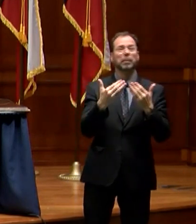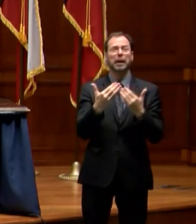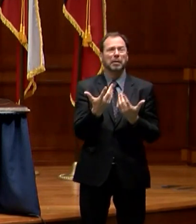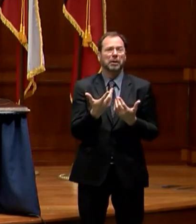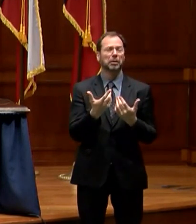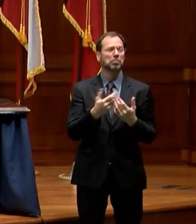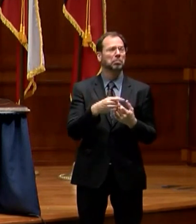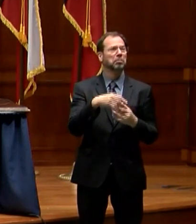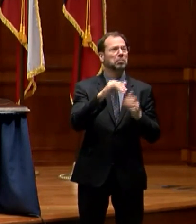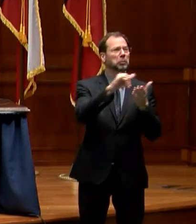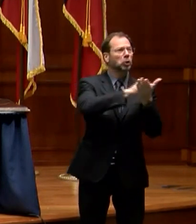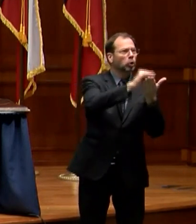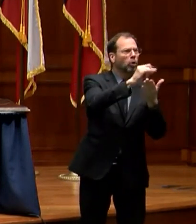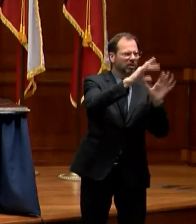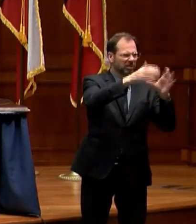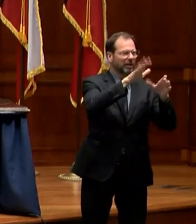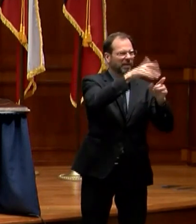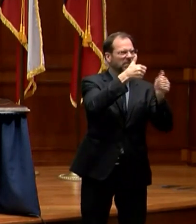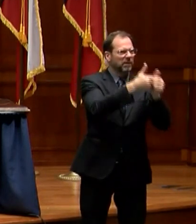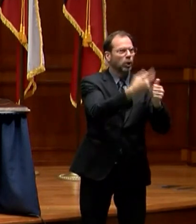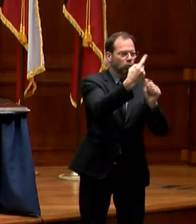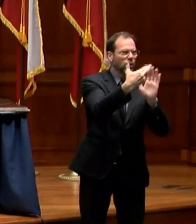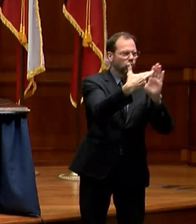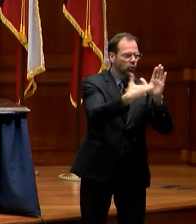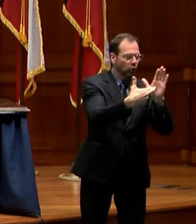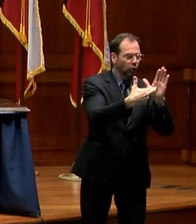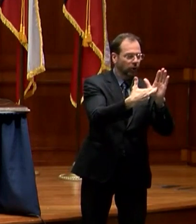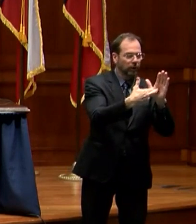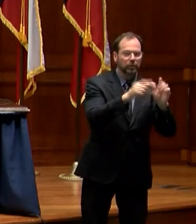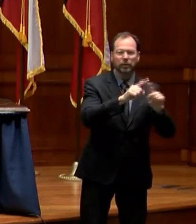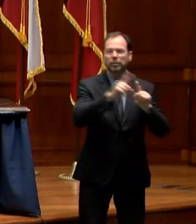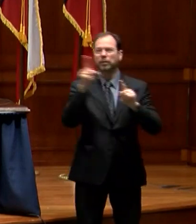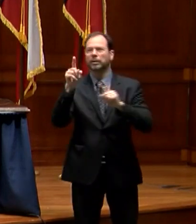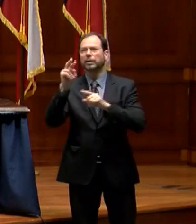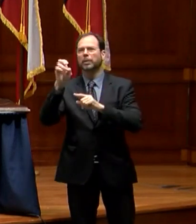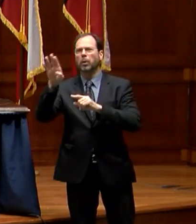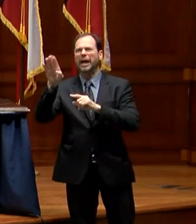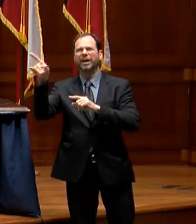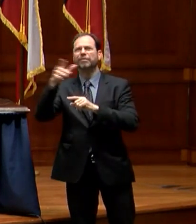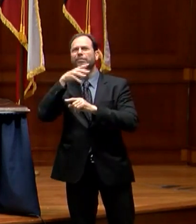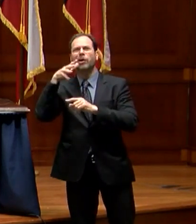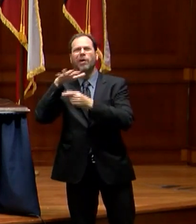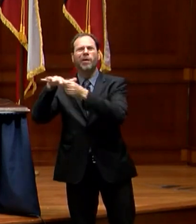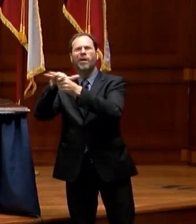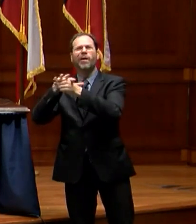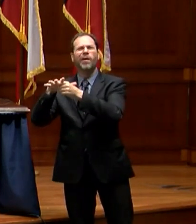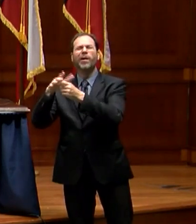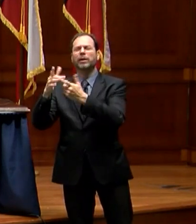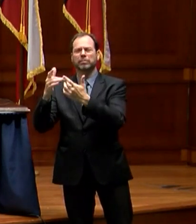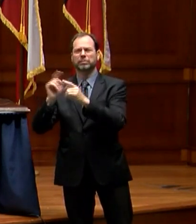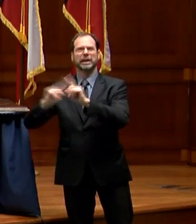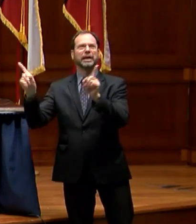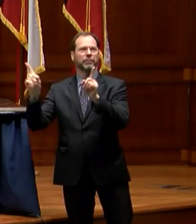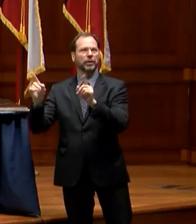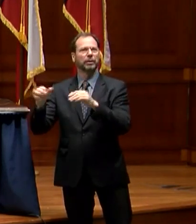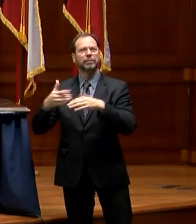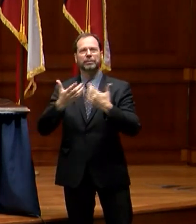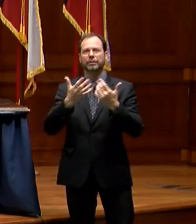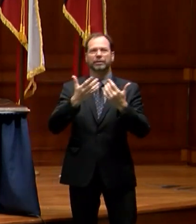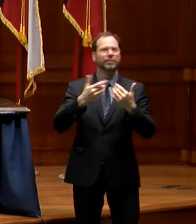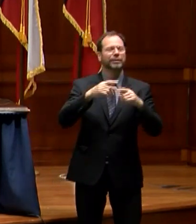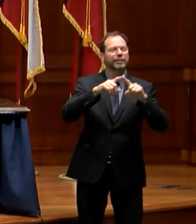New York City that would be far different from rural Nebraska. And that would be in part based upon the